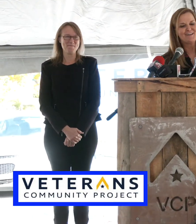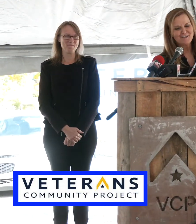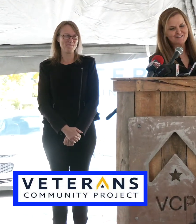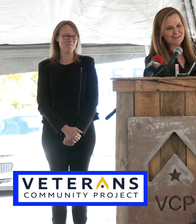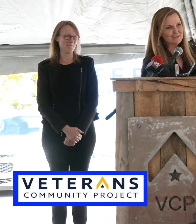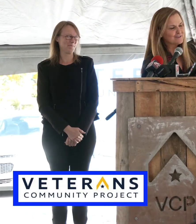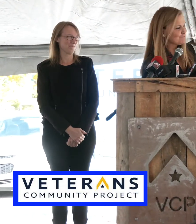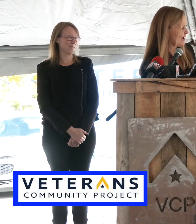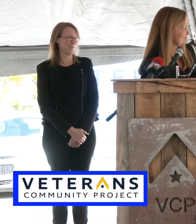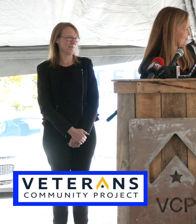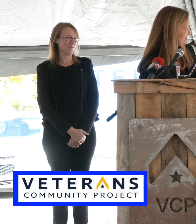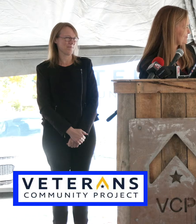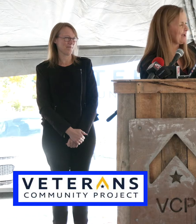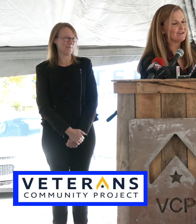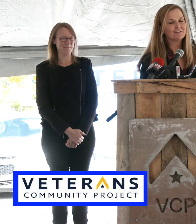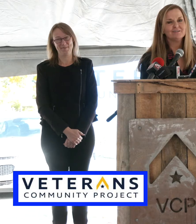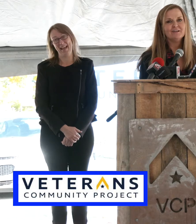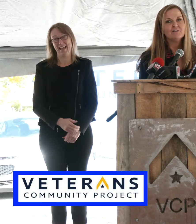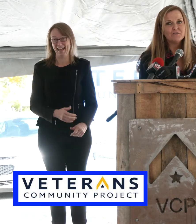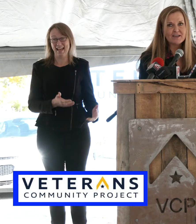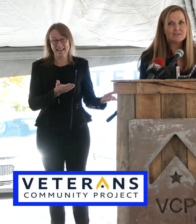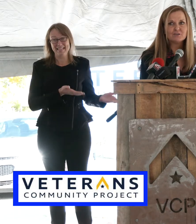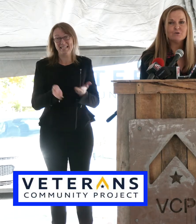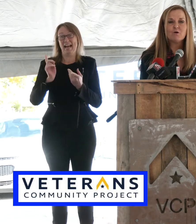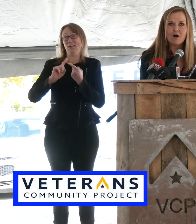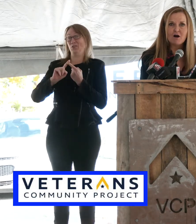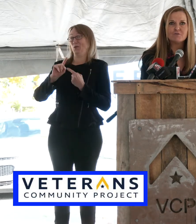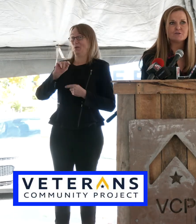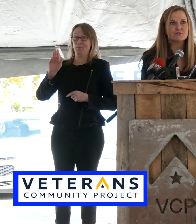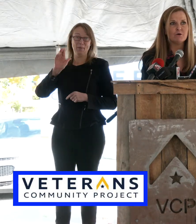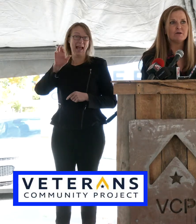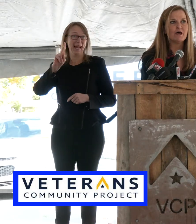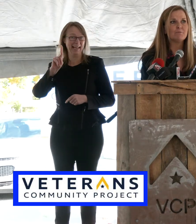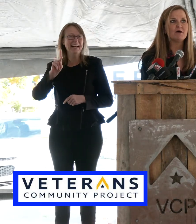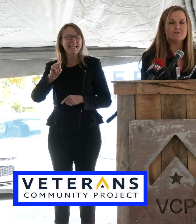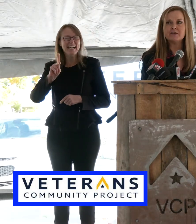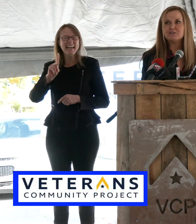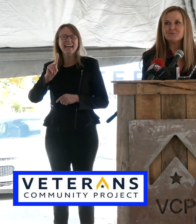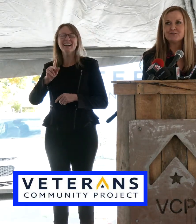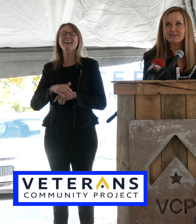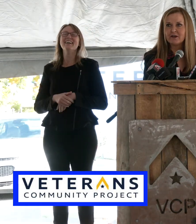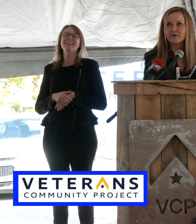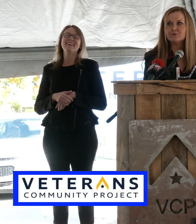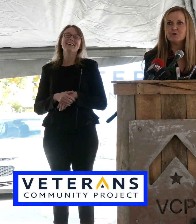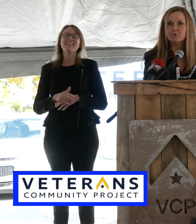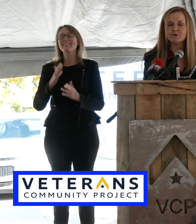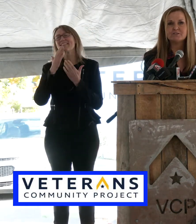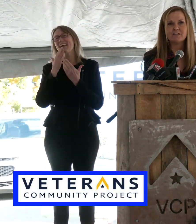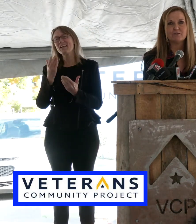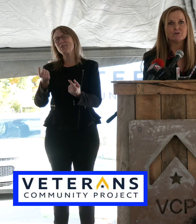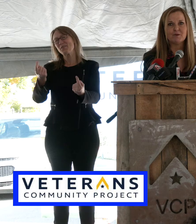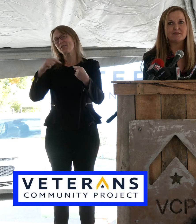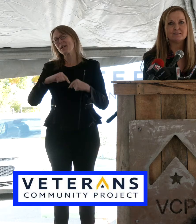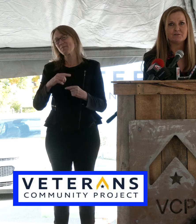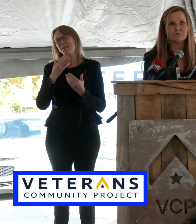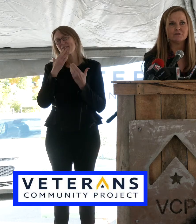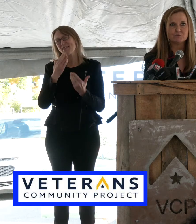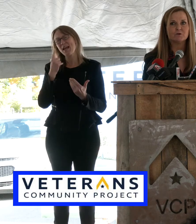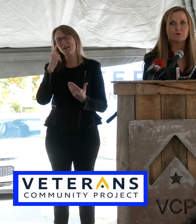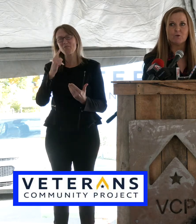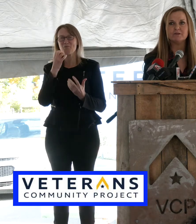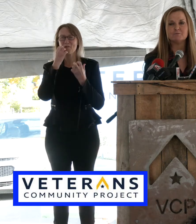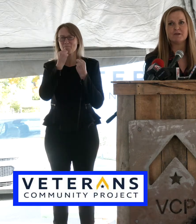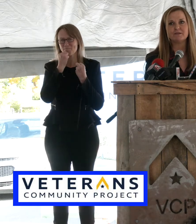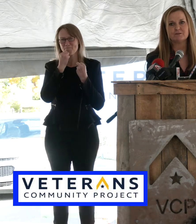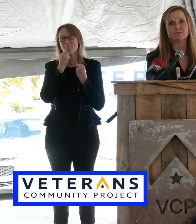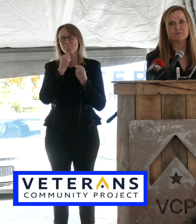it. Take this bad boy to the bank. Thank you all for showing up, and thank you for caring. We'll work together to make a difference.